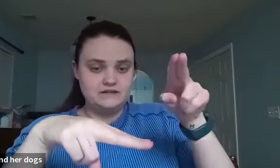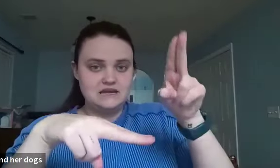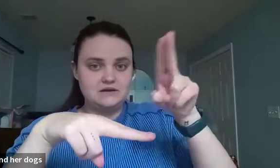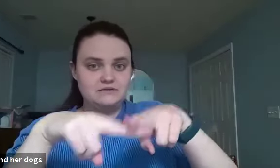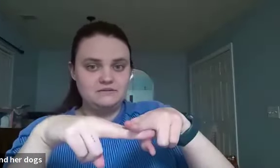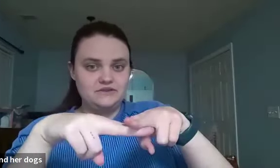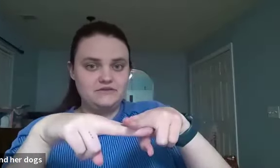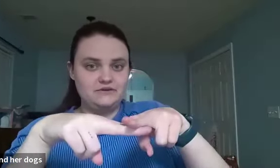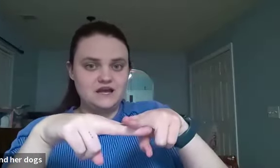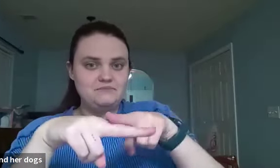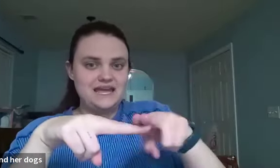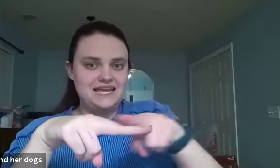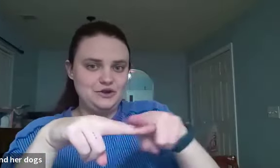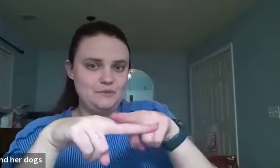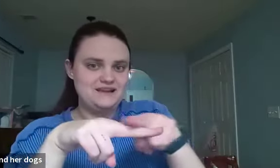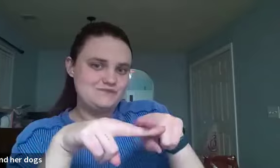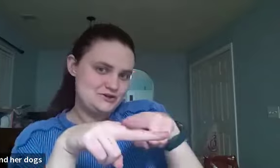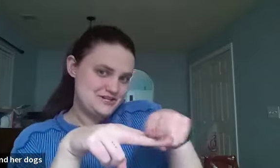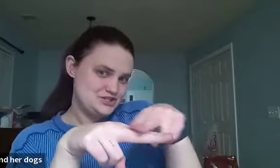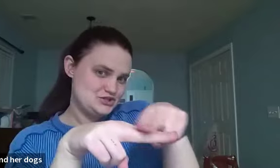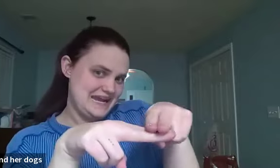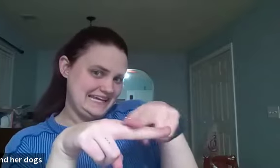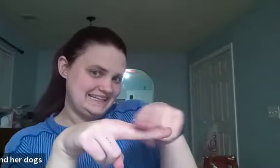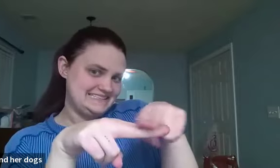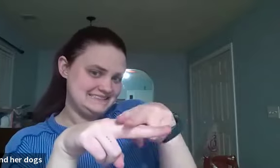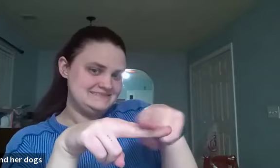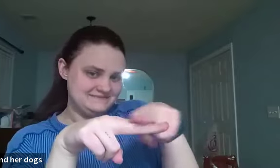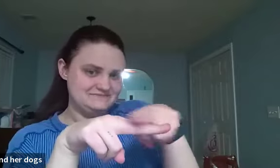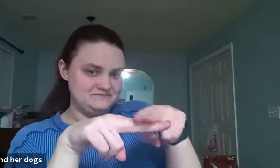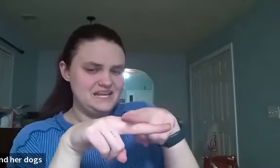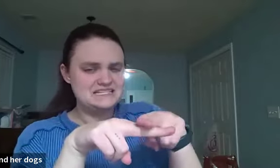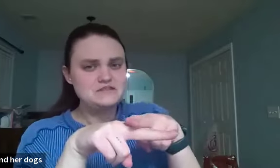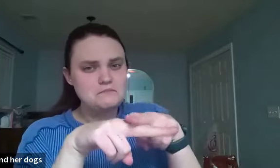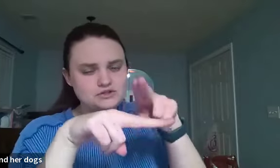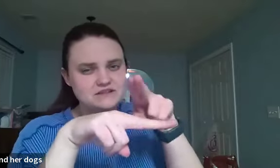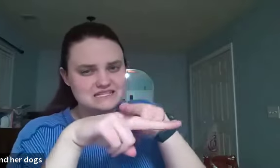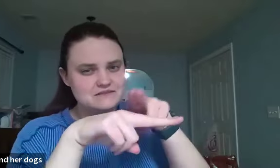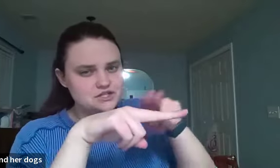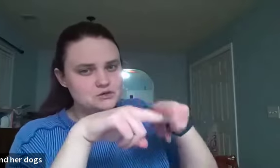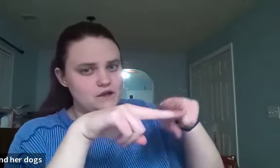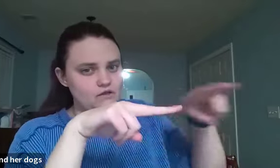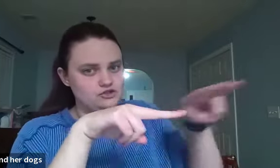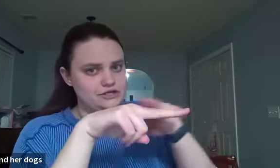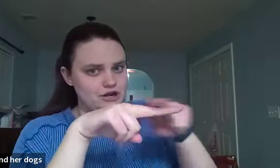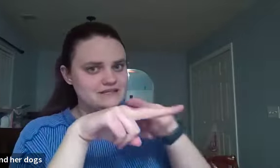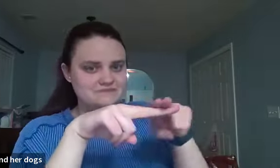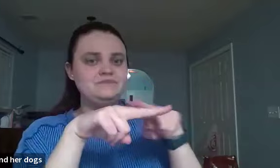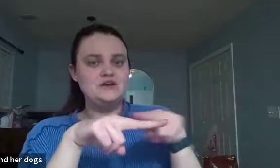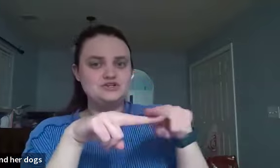one down, put the other on top, and you go back and forth. Train. And it's like the motion, like it's the visual of like all the train tracks.